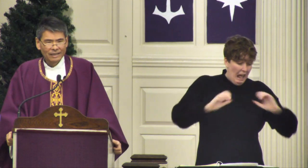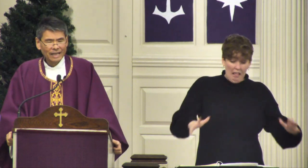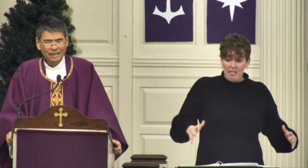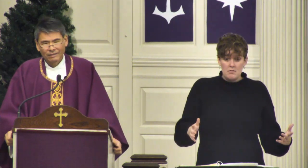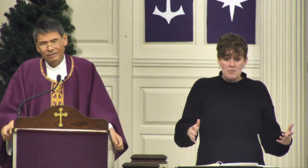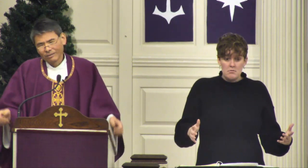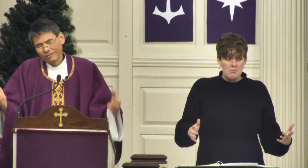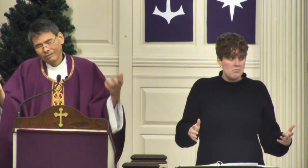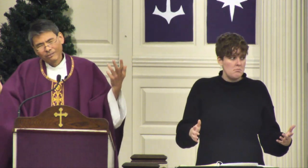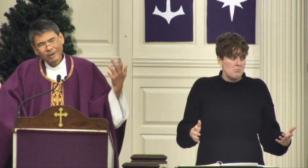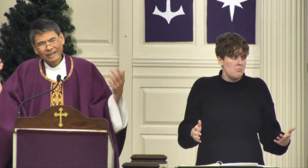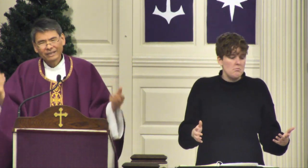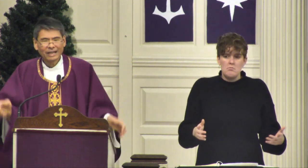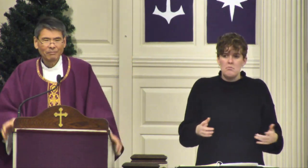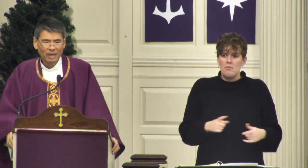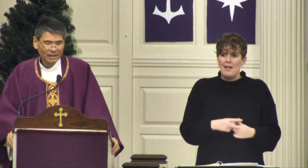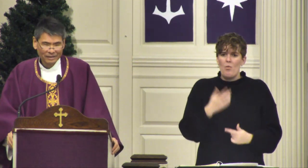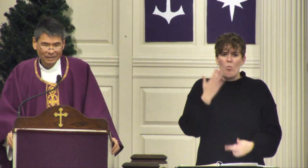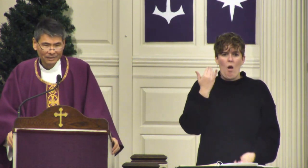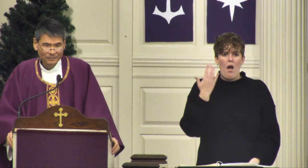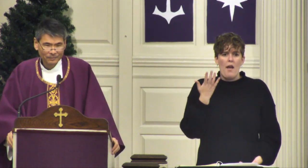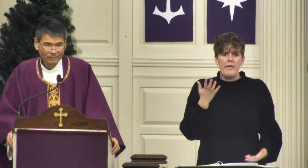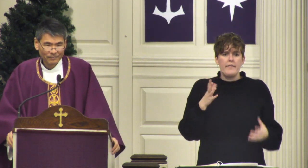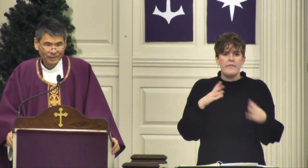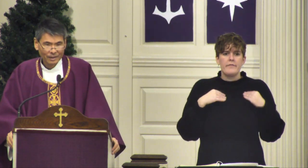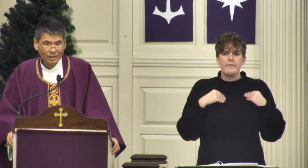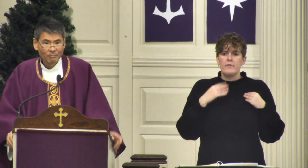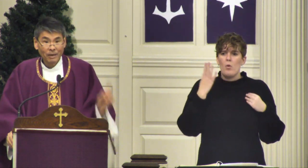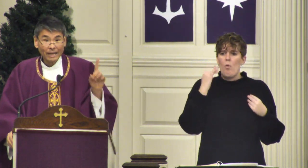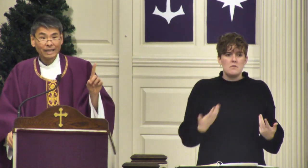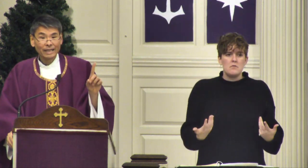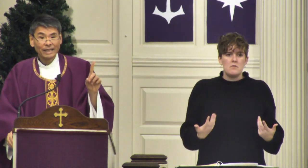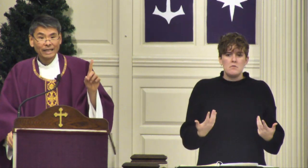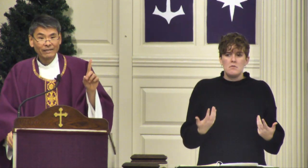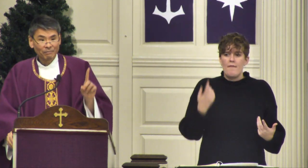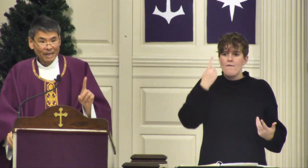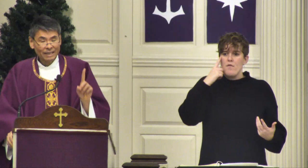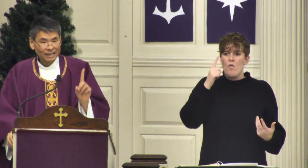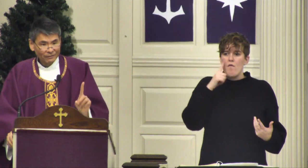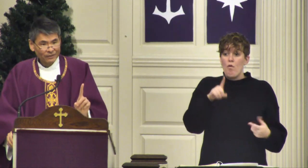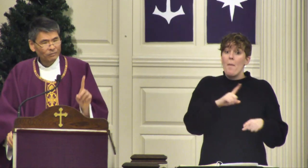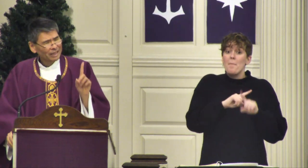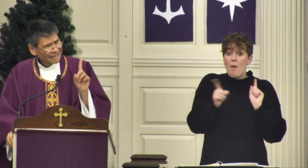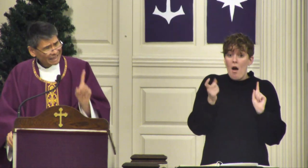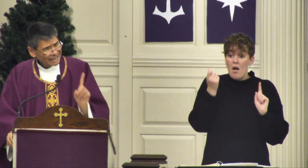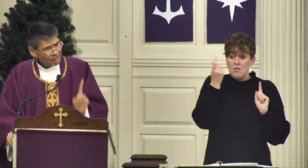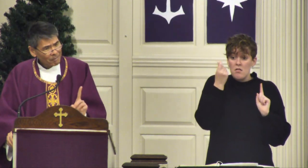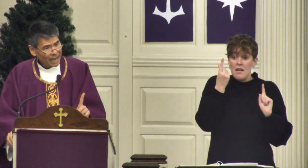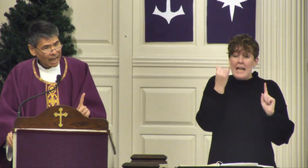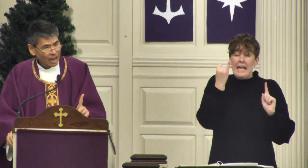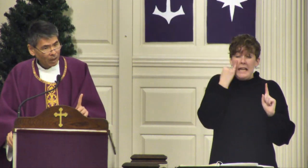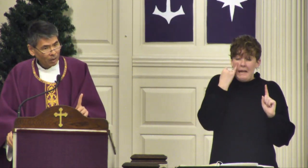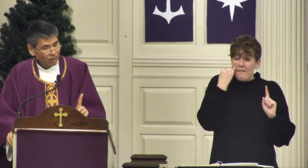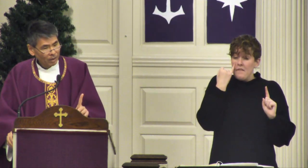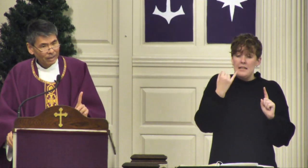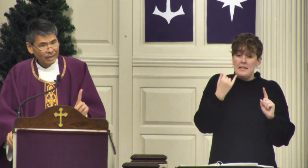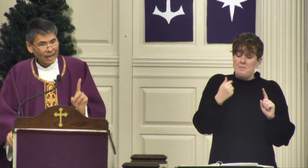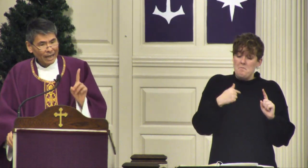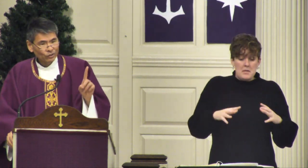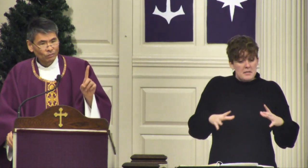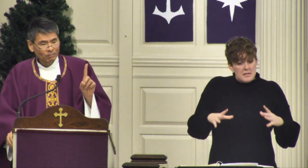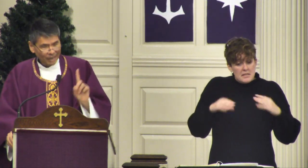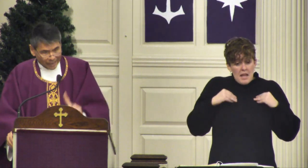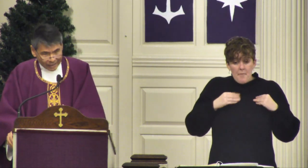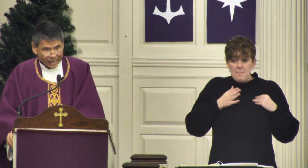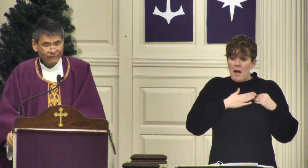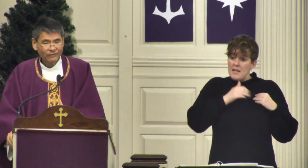then why should I bother? But if my suffering will somehow add to